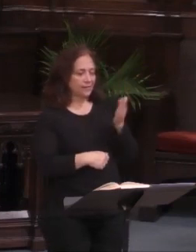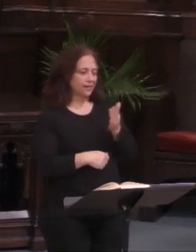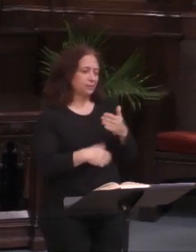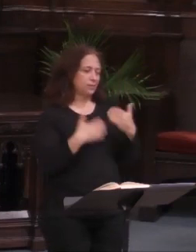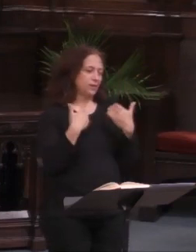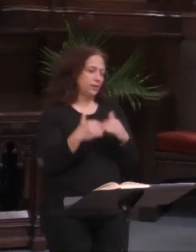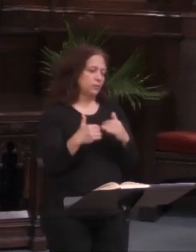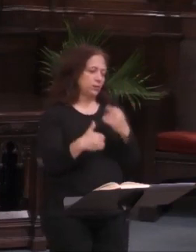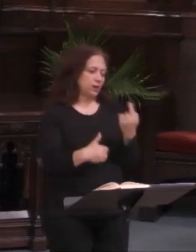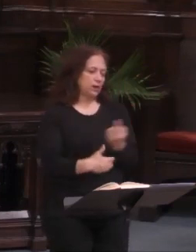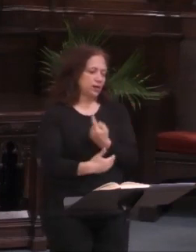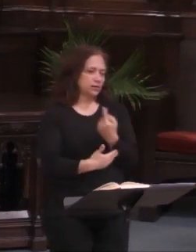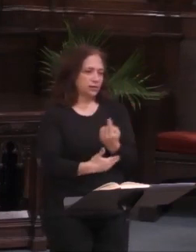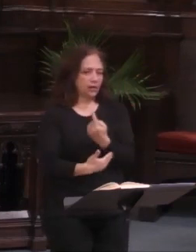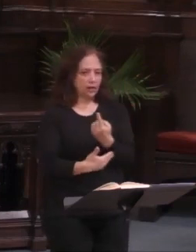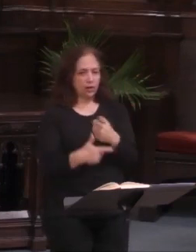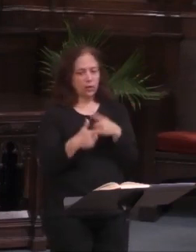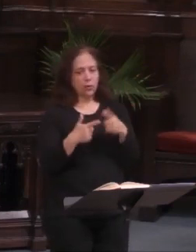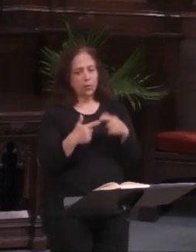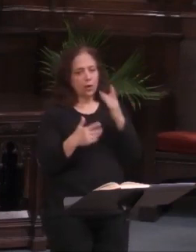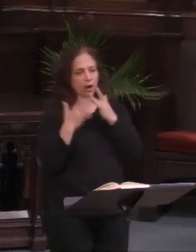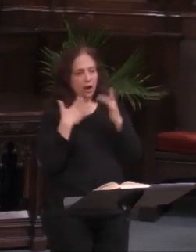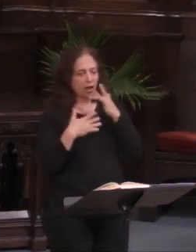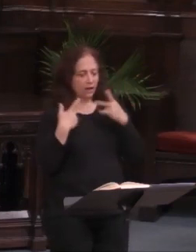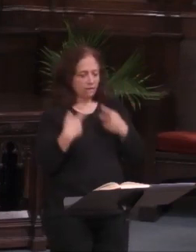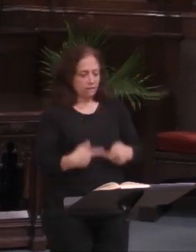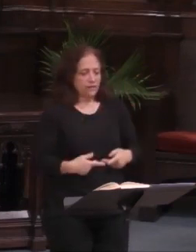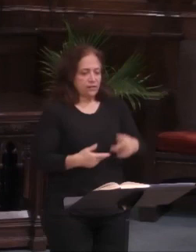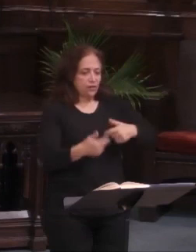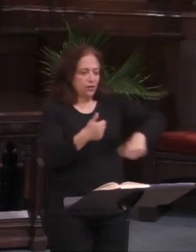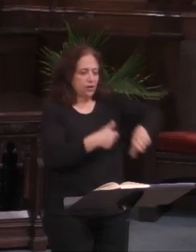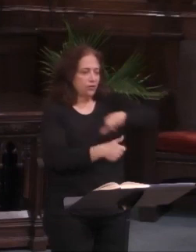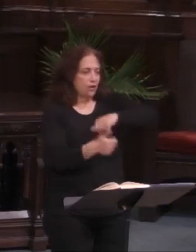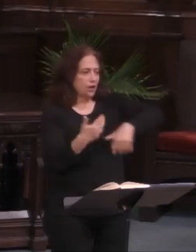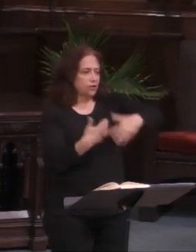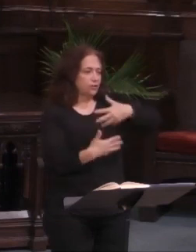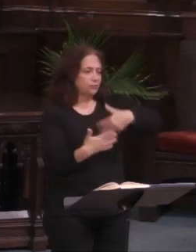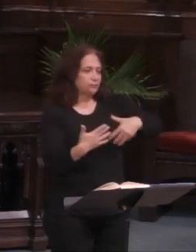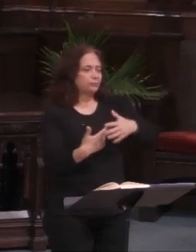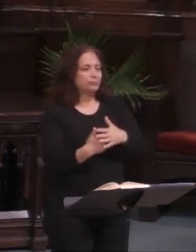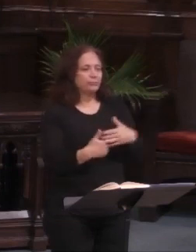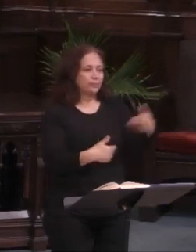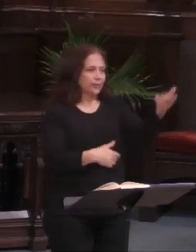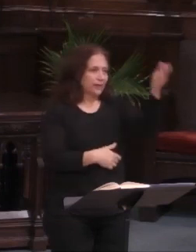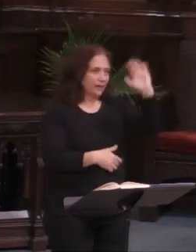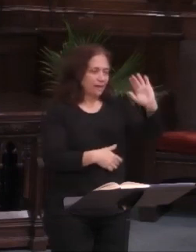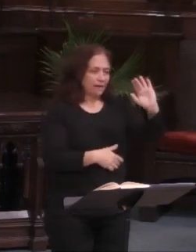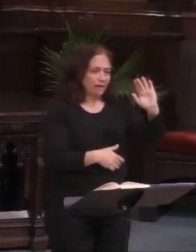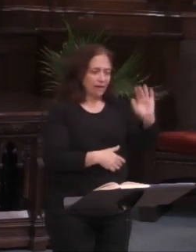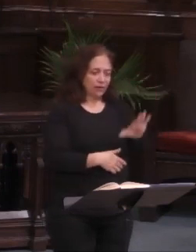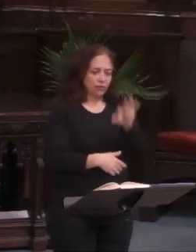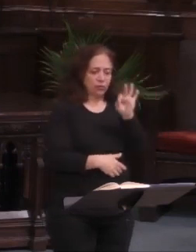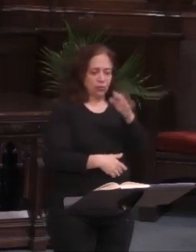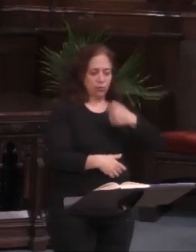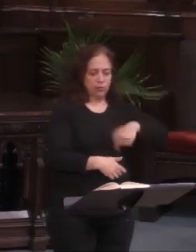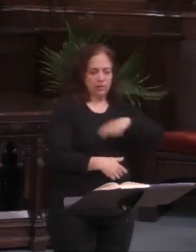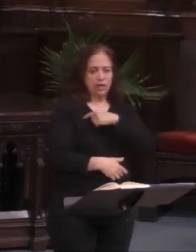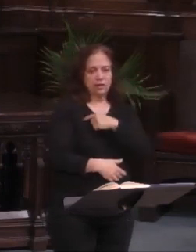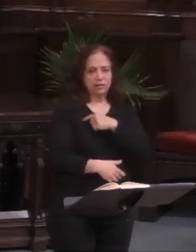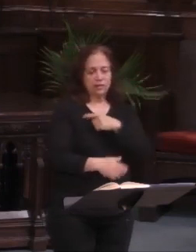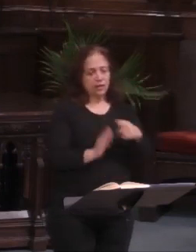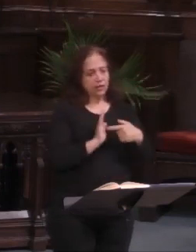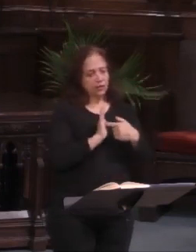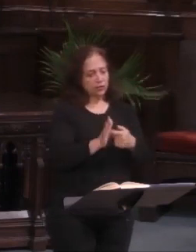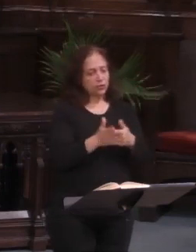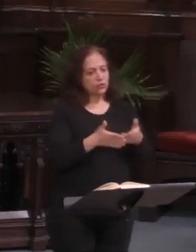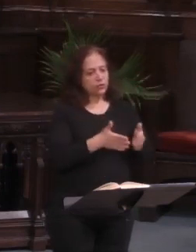defined by isolation or lack of physical interaction, God shows us the ways in